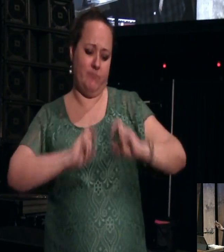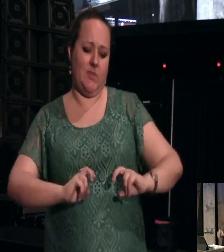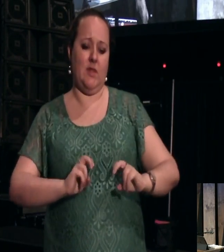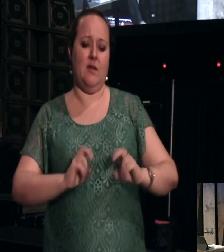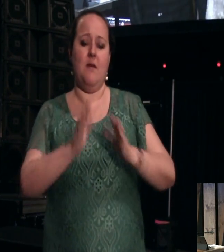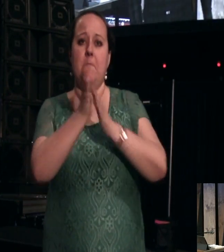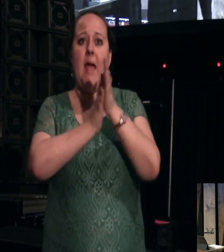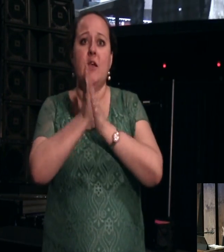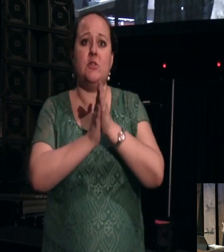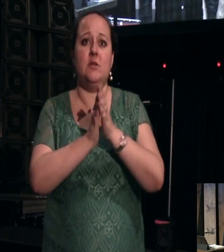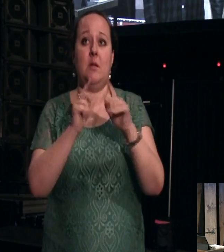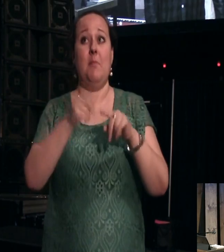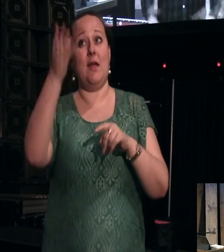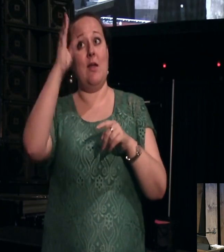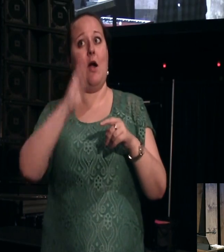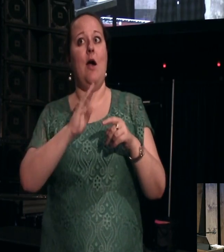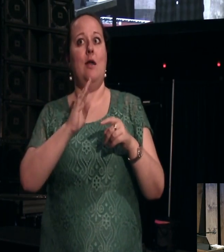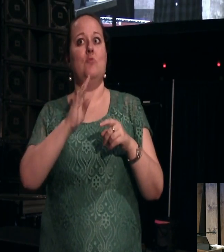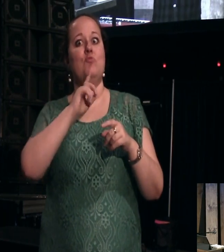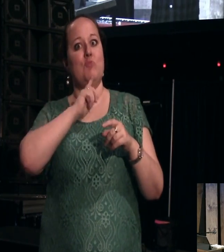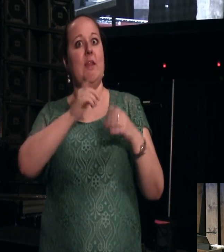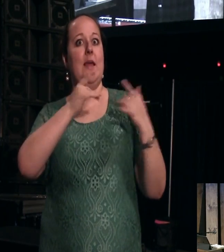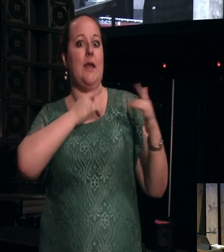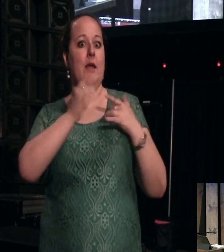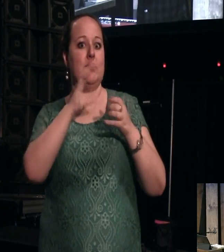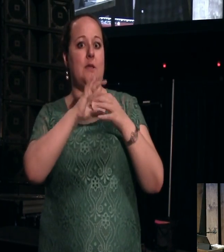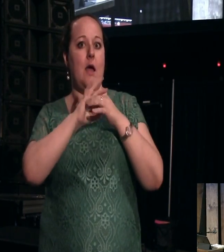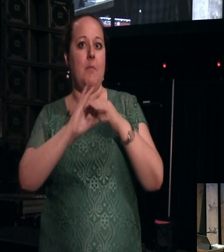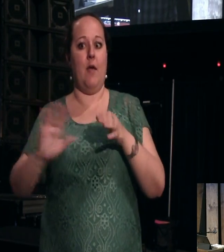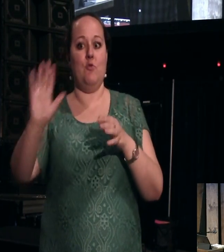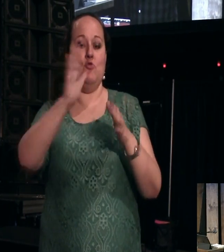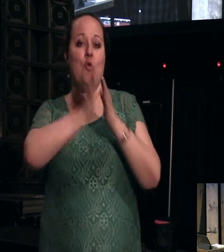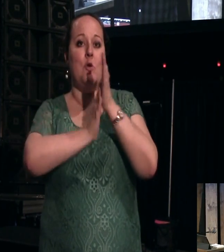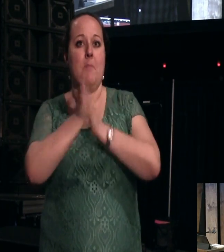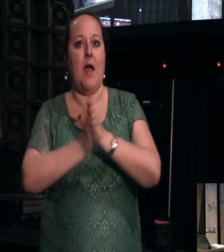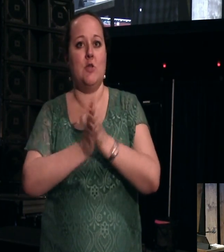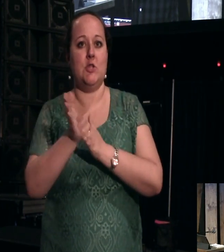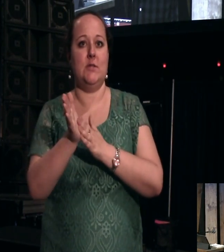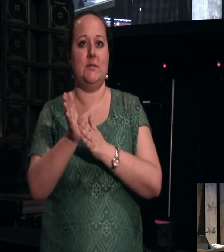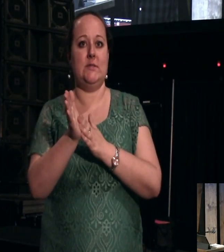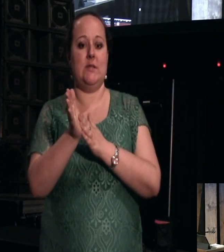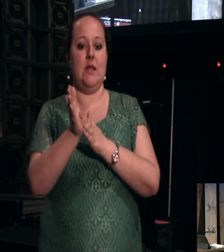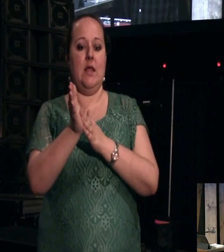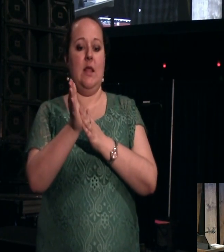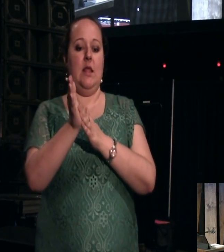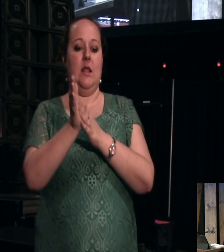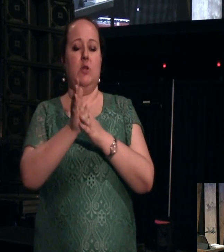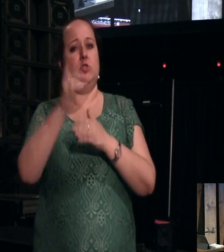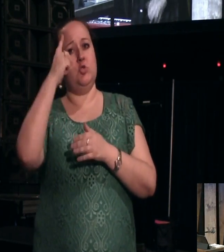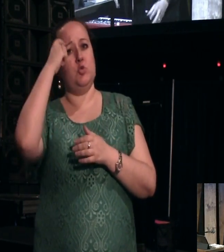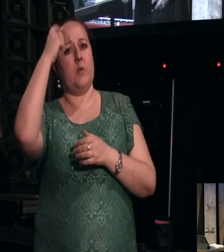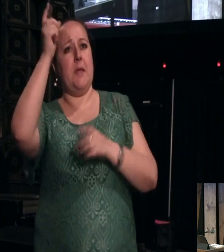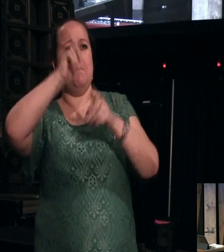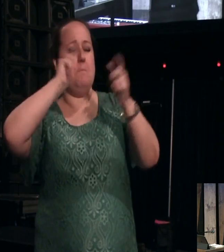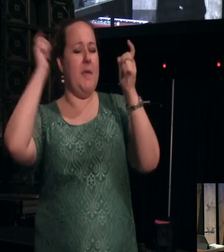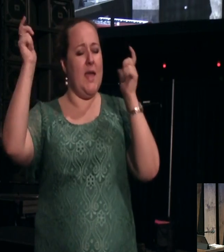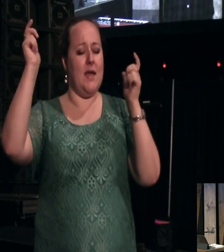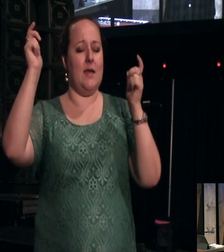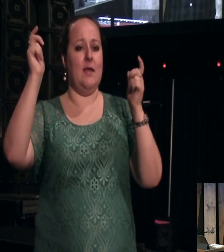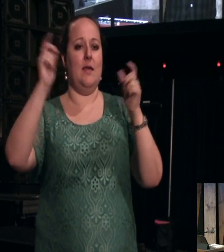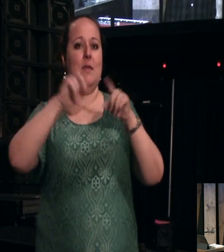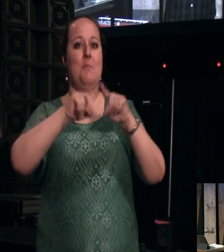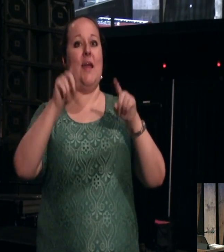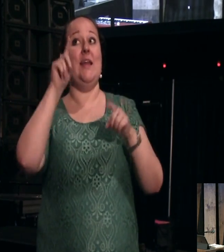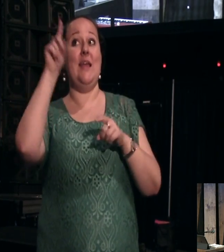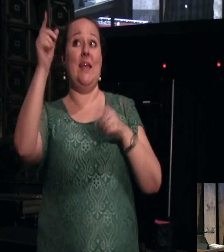ways of your heart, explore your passions, but no, God cares deeply about your passions. You know what? Dream big, but God cares